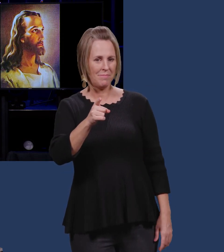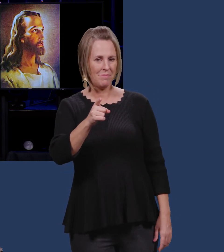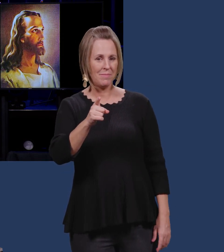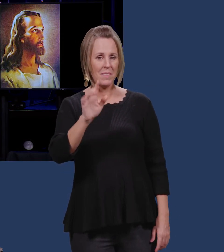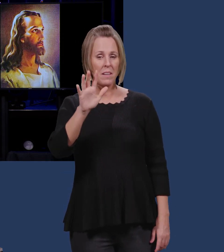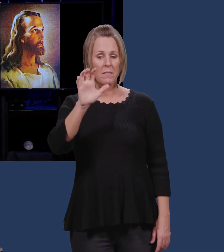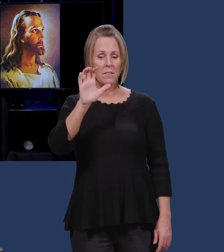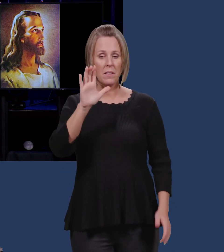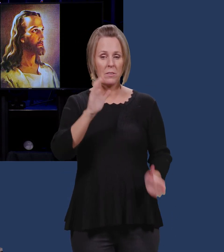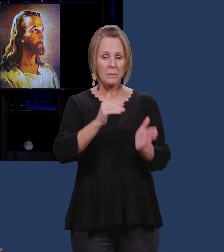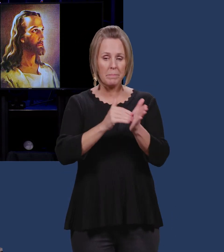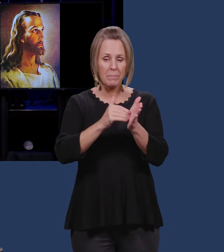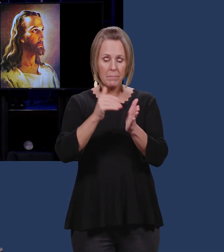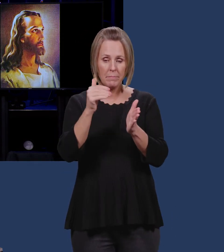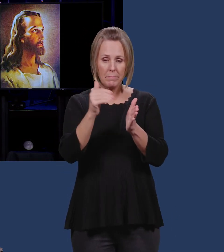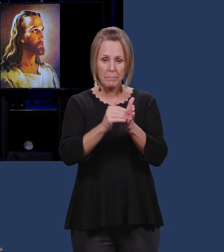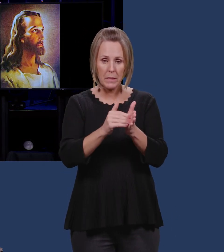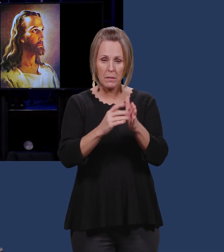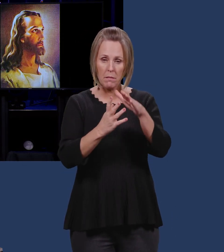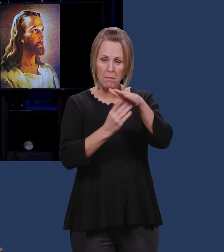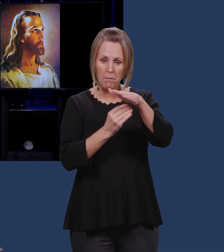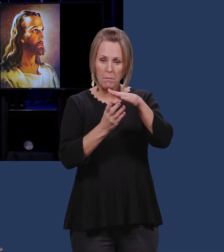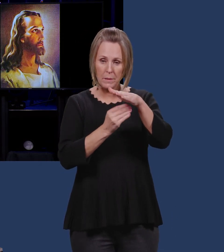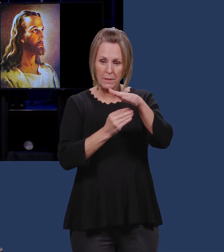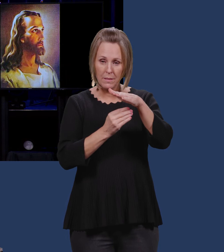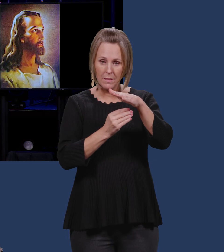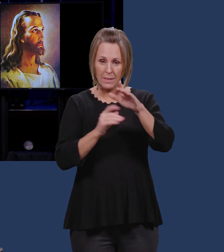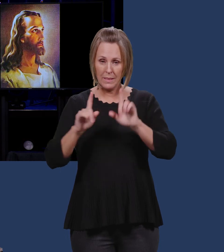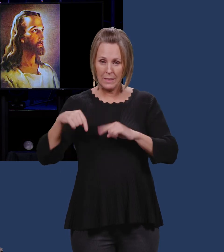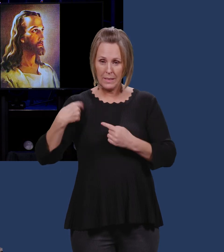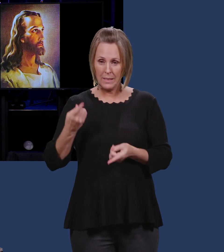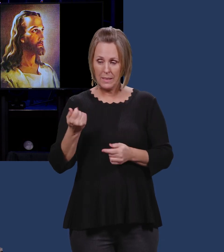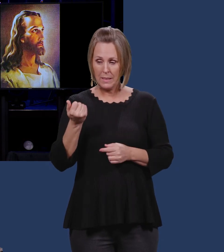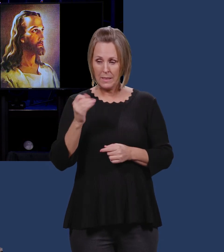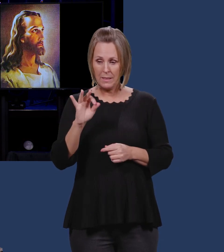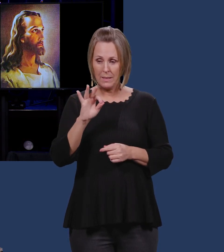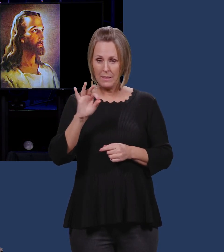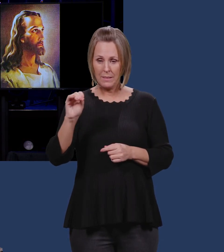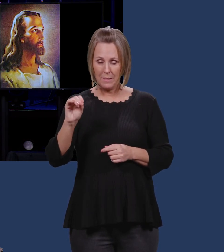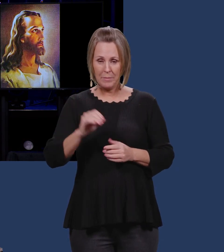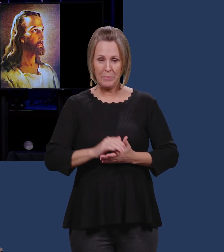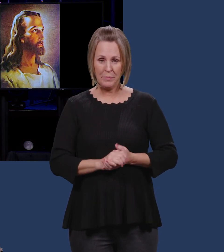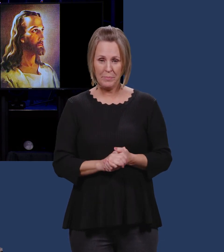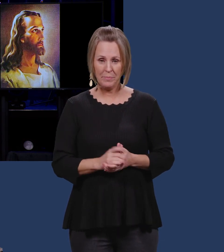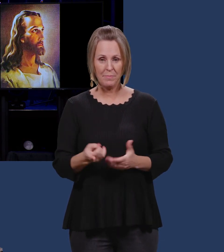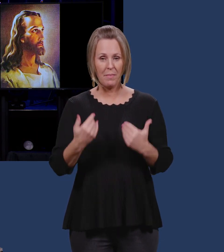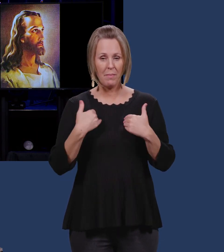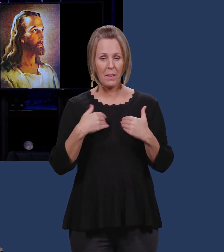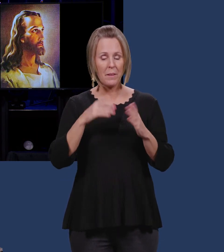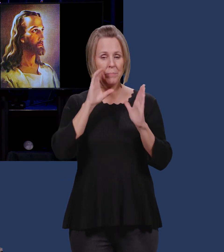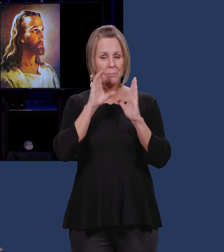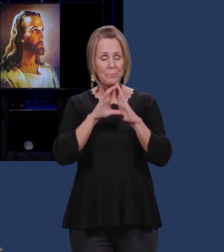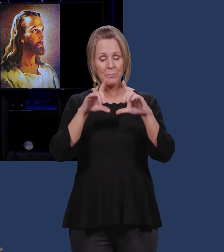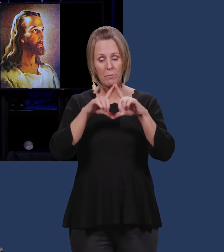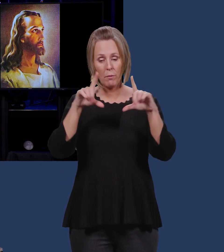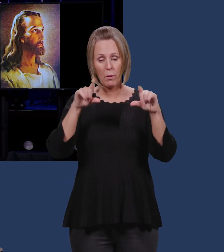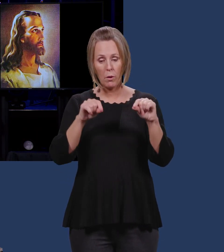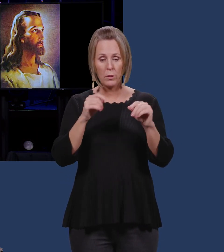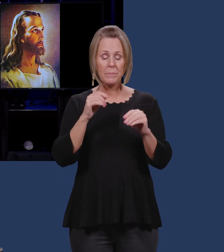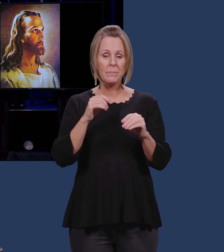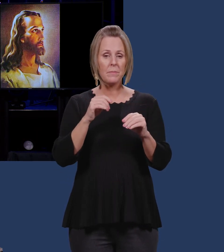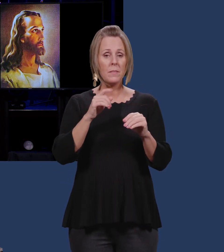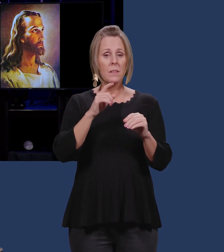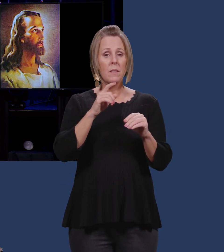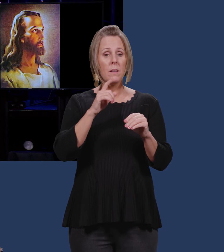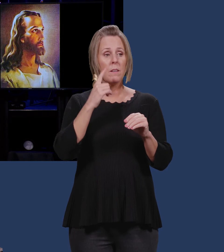500 million reproductions as of the 1990s. They took little cards of this, and they gave it to